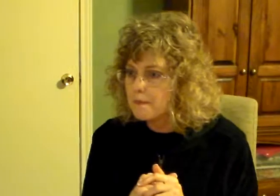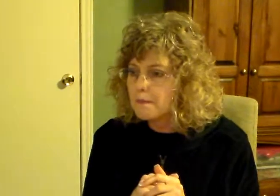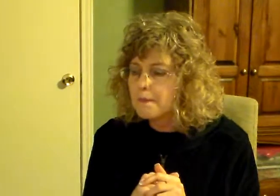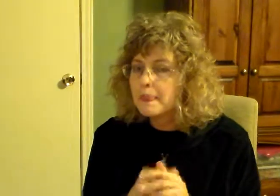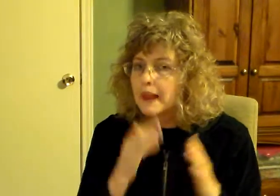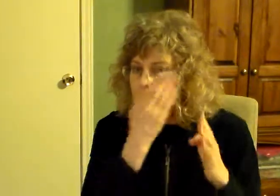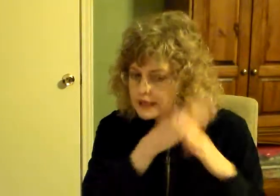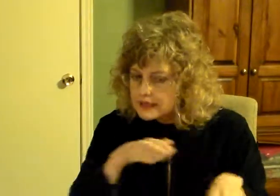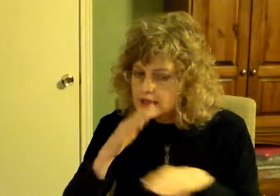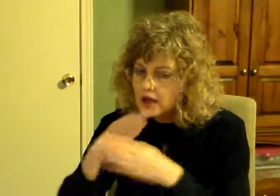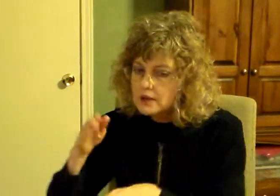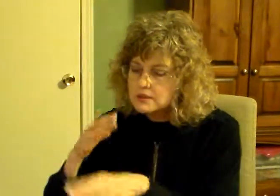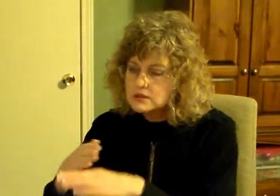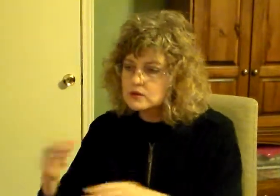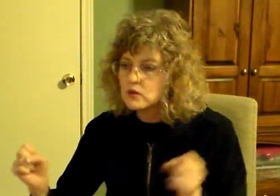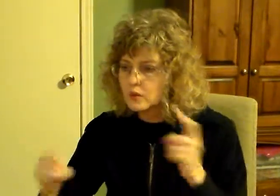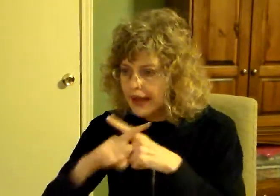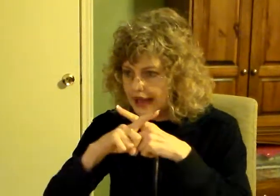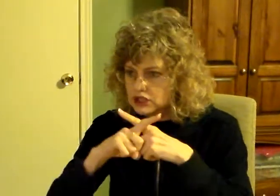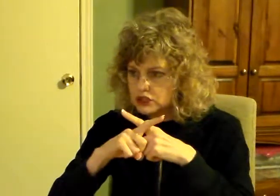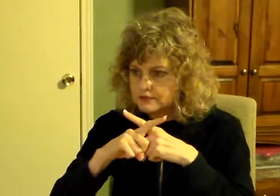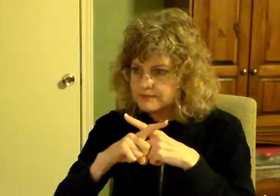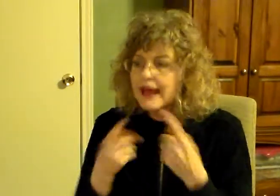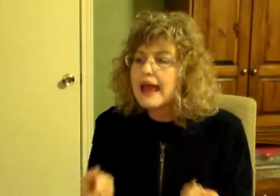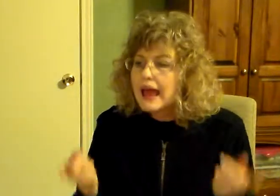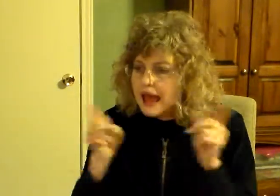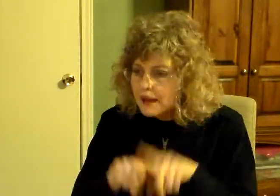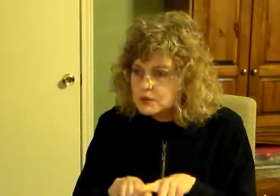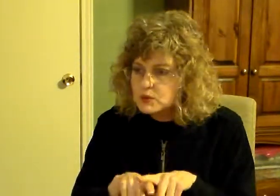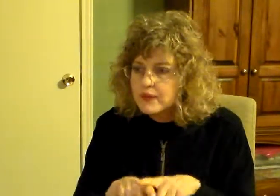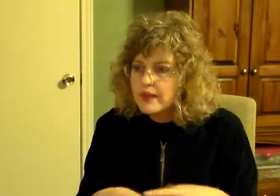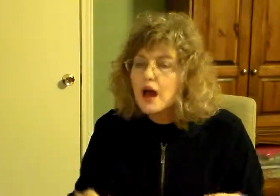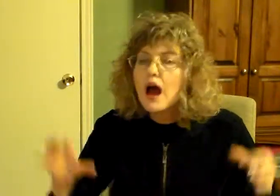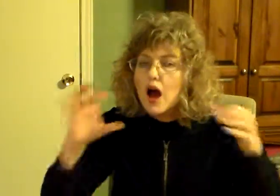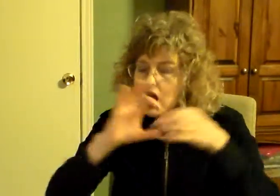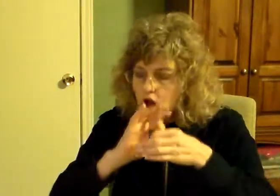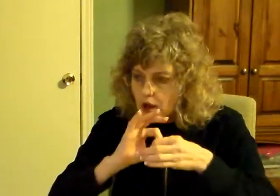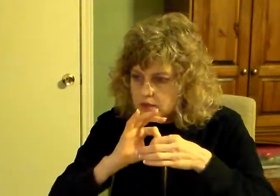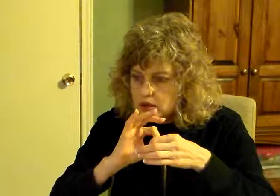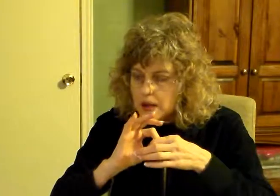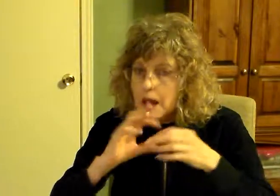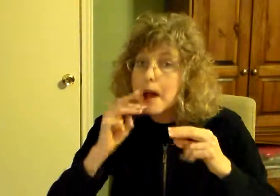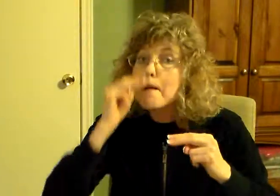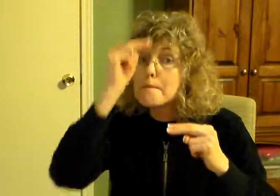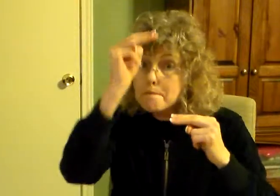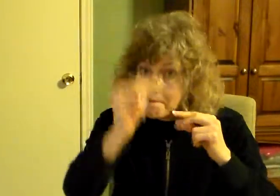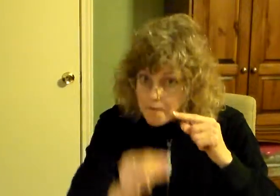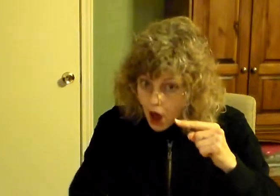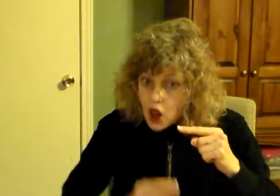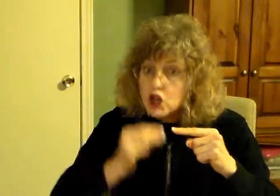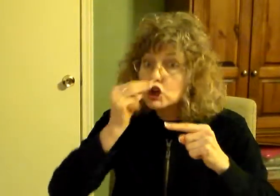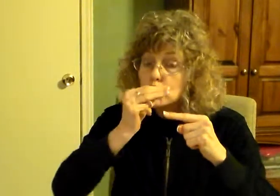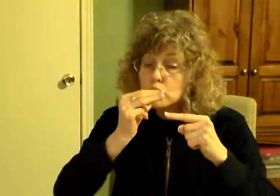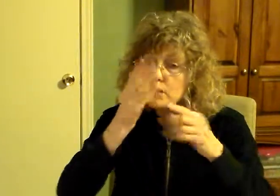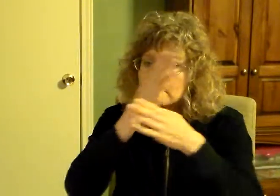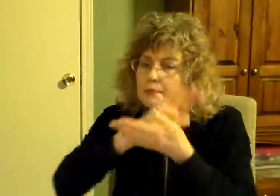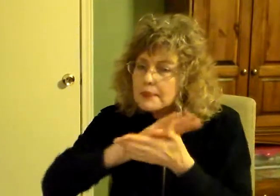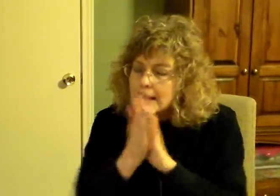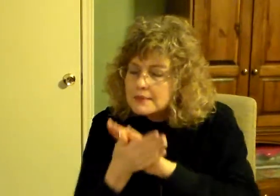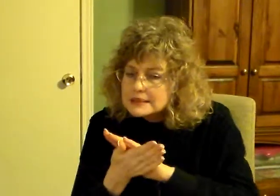Decomposition reactions. They occur when a compound, a larger molecule, breaks up into smaller particles. Sometimes those